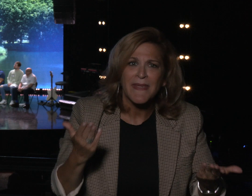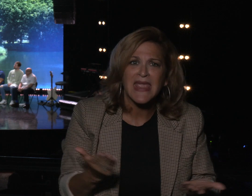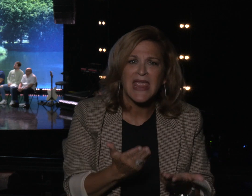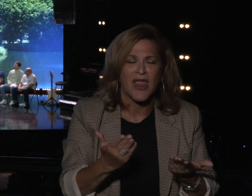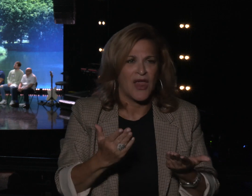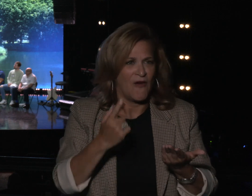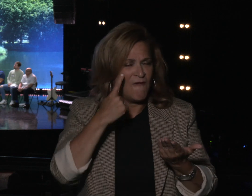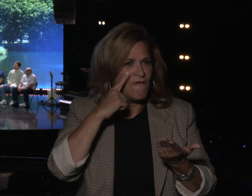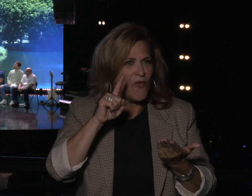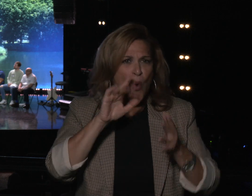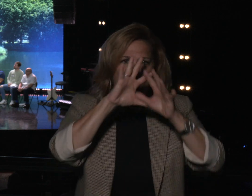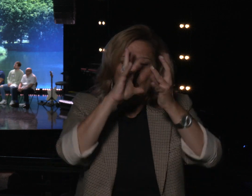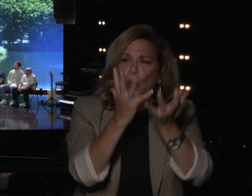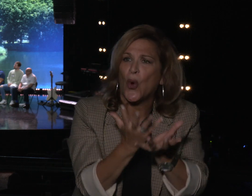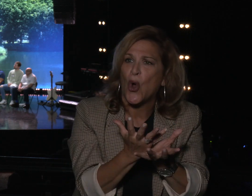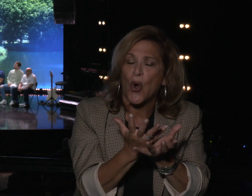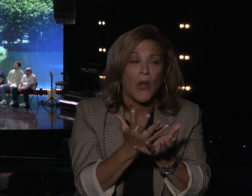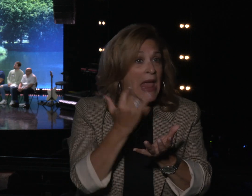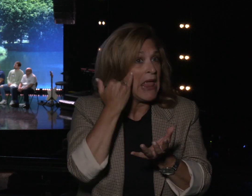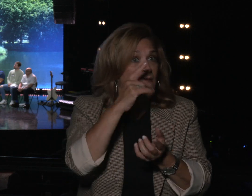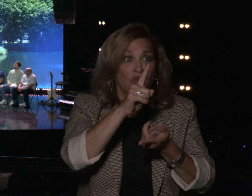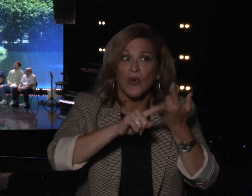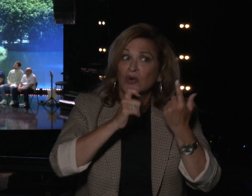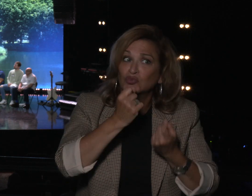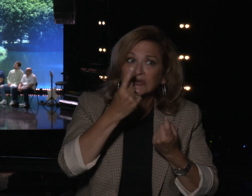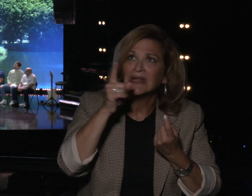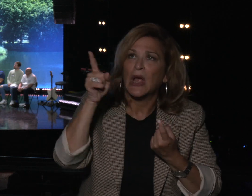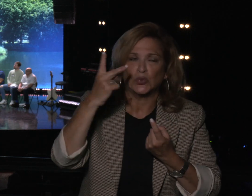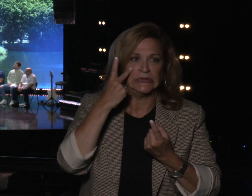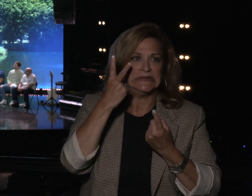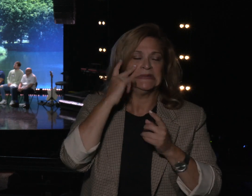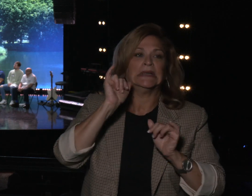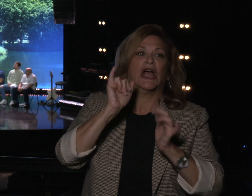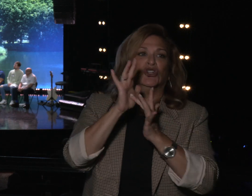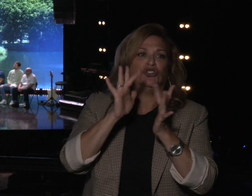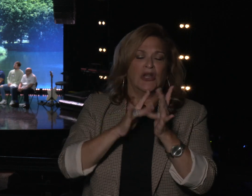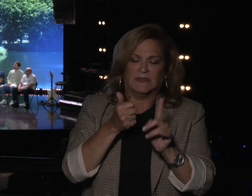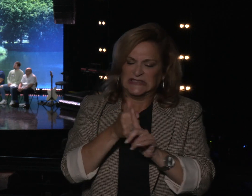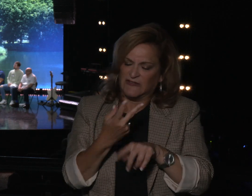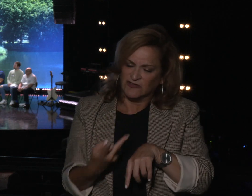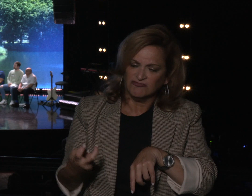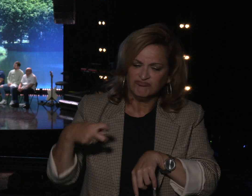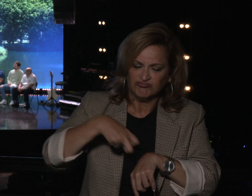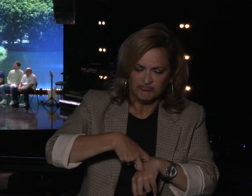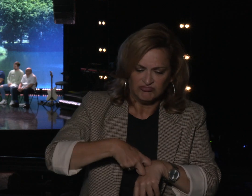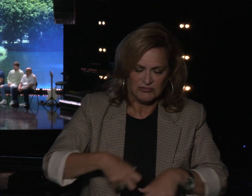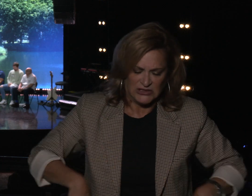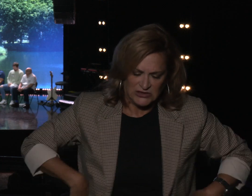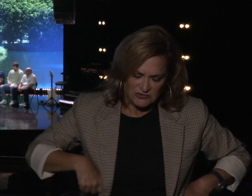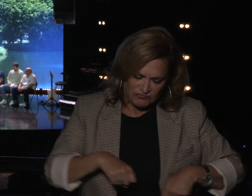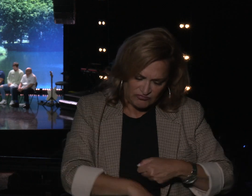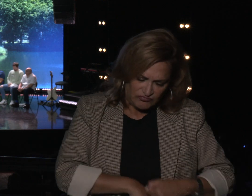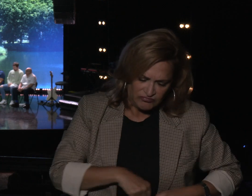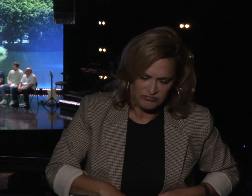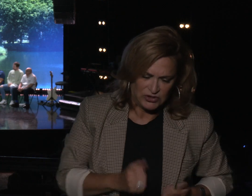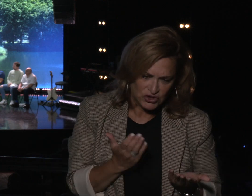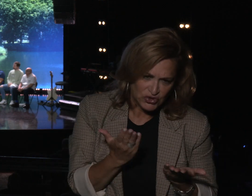So Jesus shows us an example here with his disciples. Get low, get humble, get to serving, get to loving. And